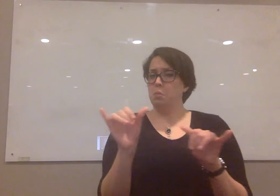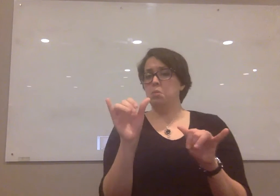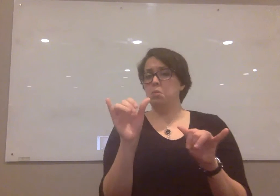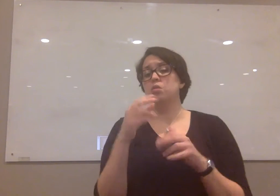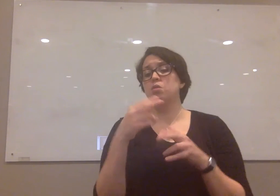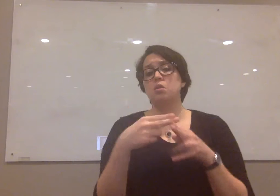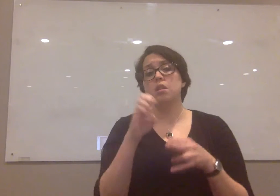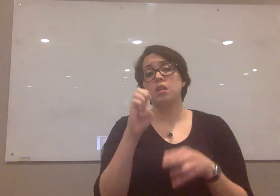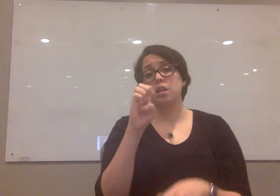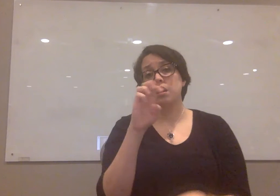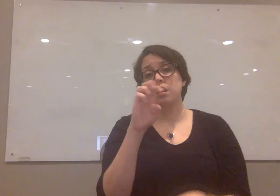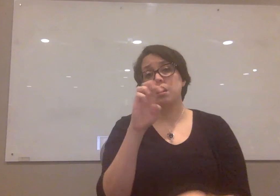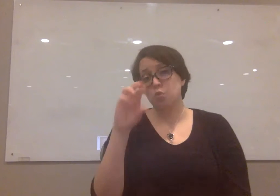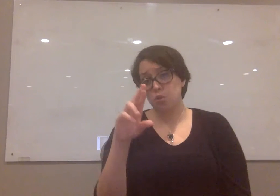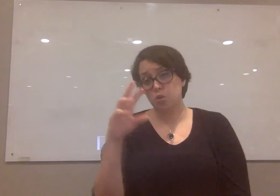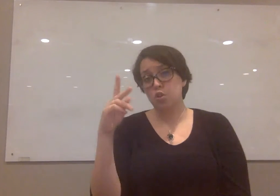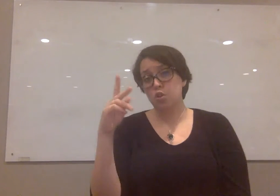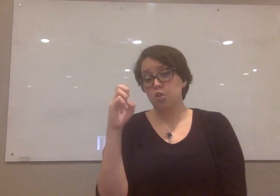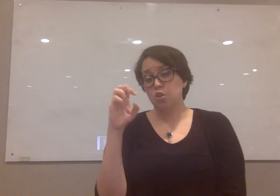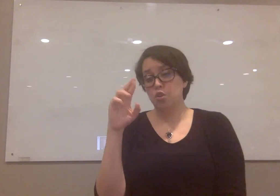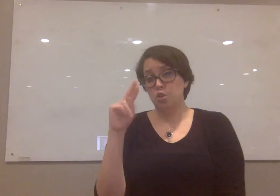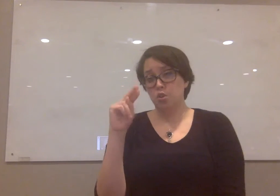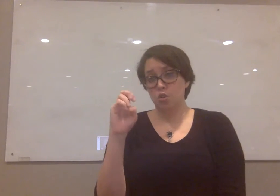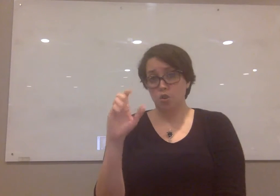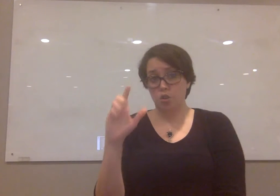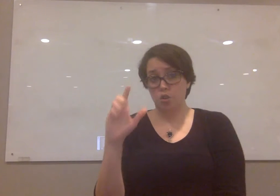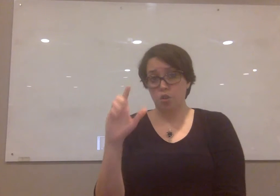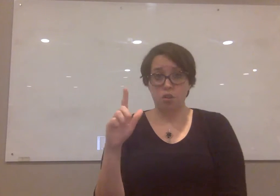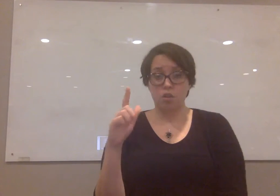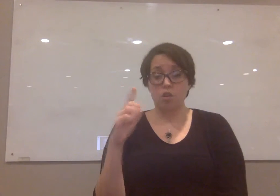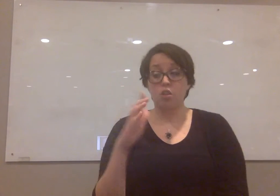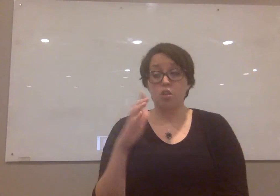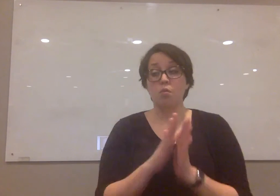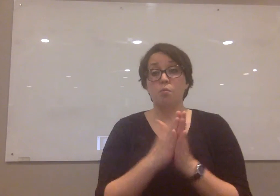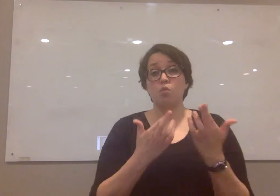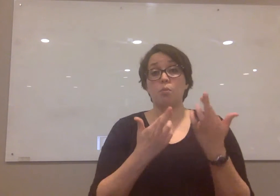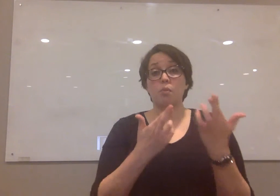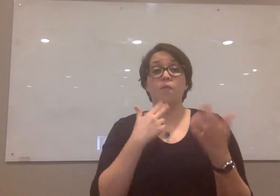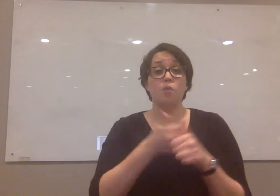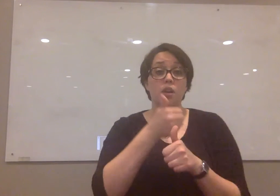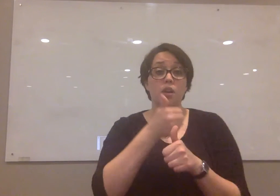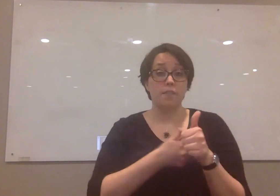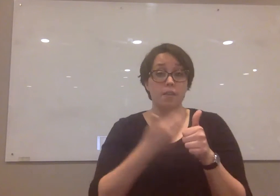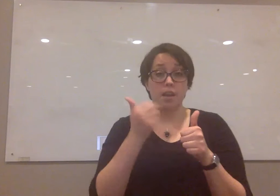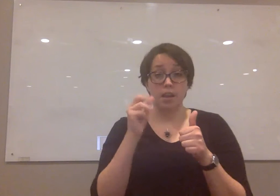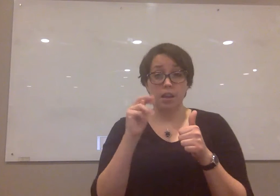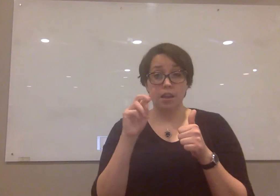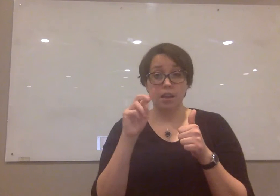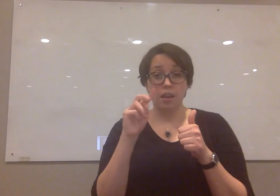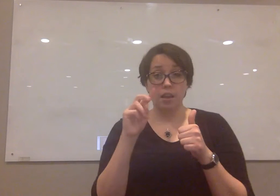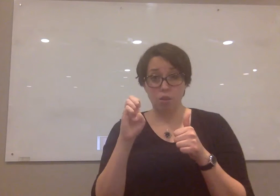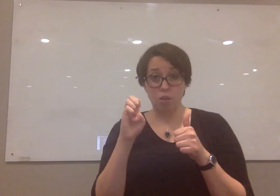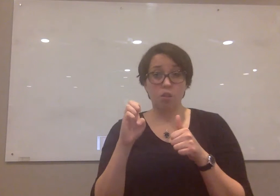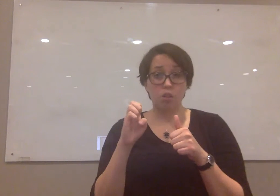The book actually recommends that in every handle call that is part of your error kernel, the part that can't crash, like say the cache,